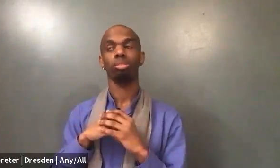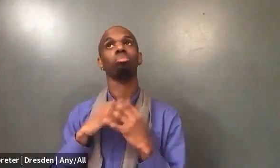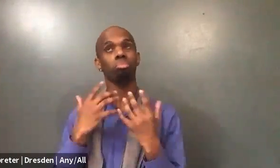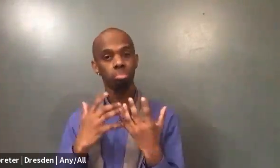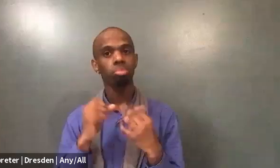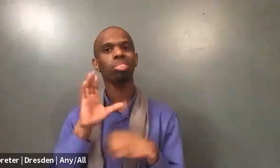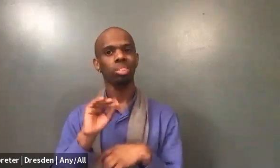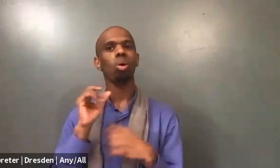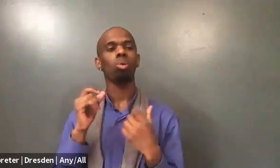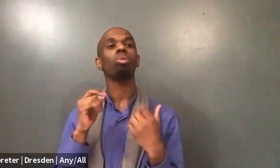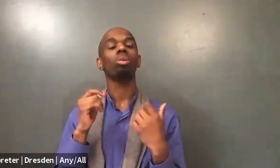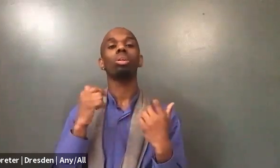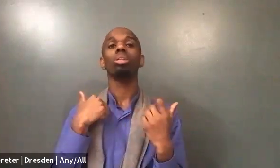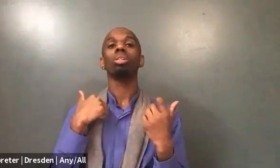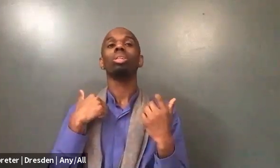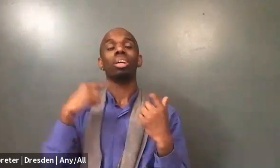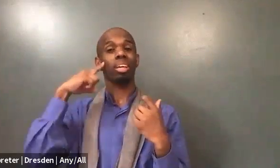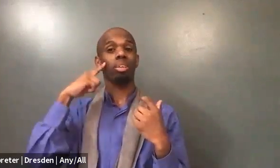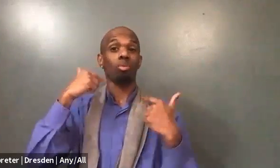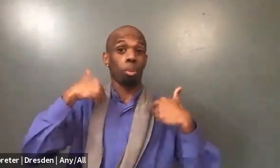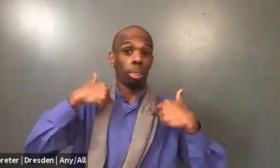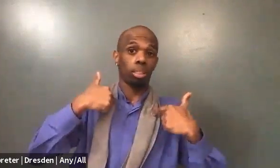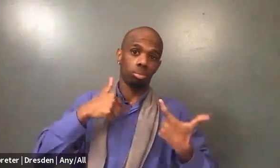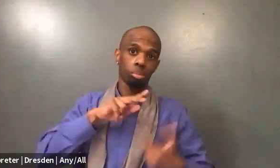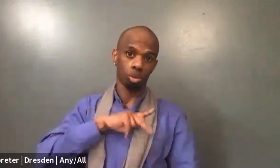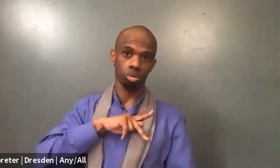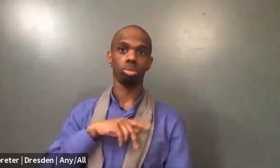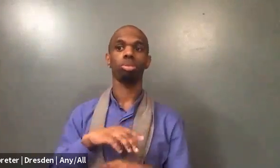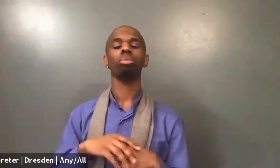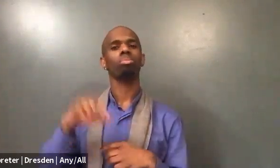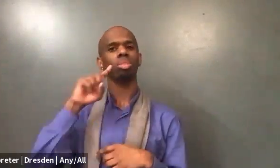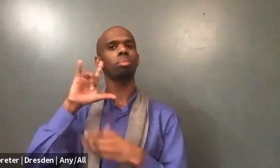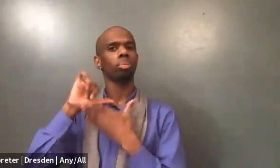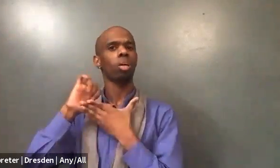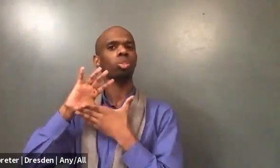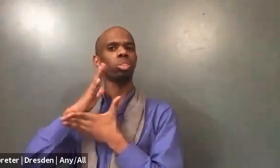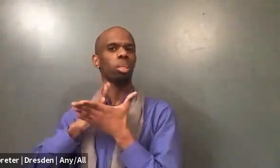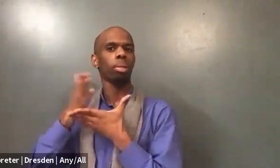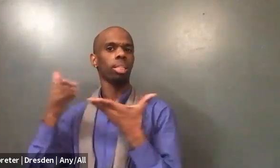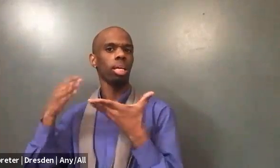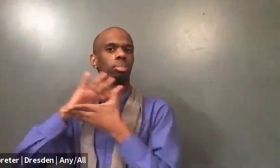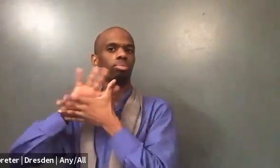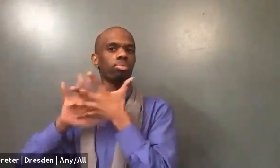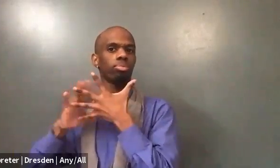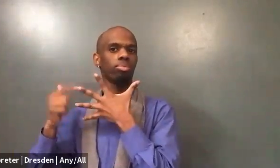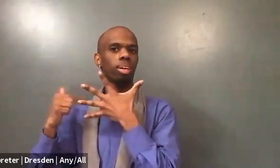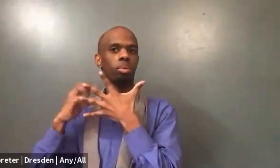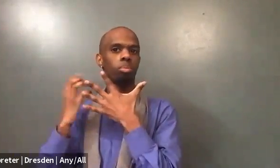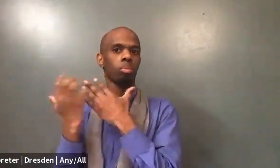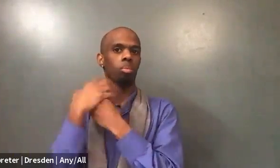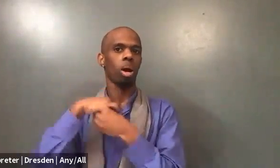I think at least for me, those are some of the things that I looked at as